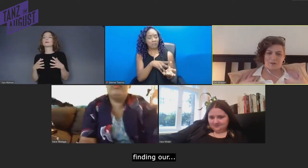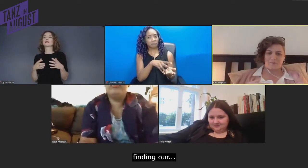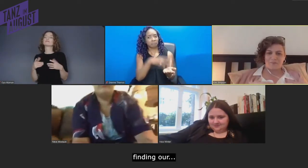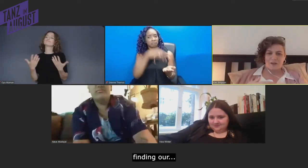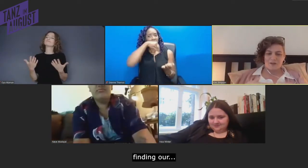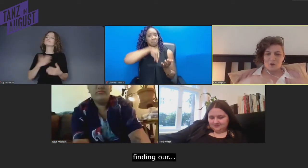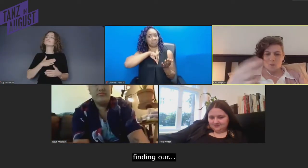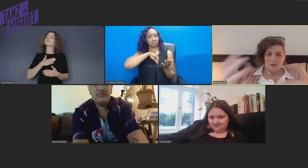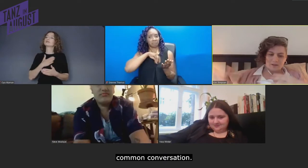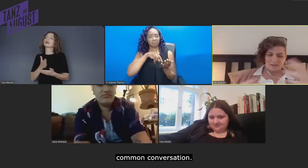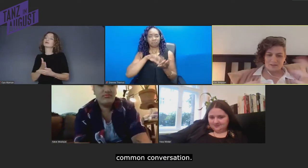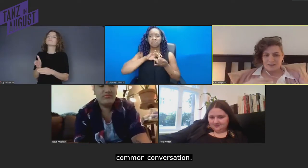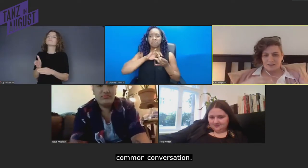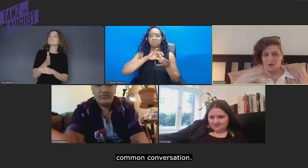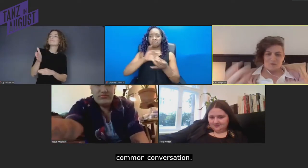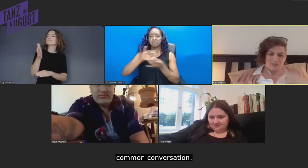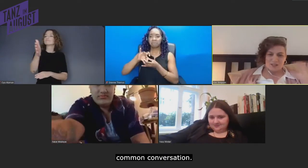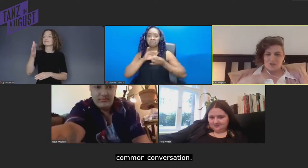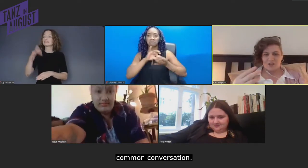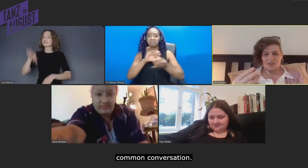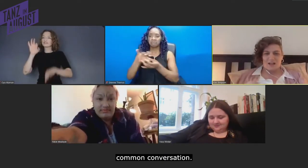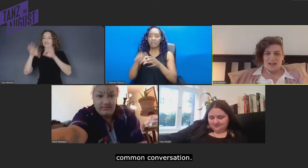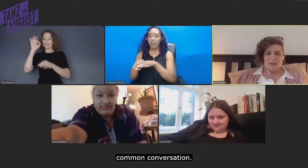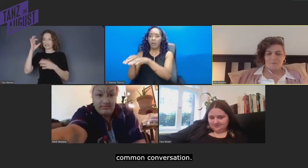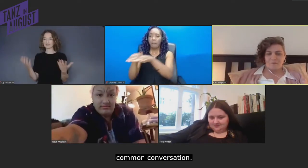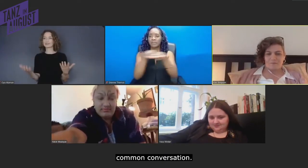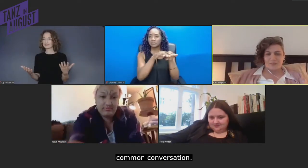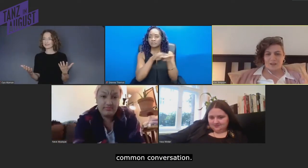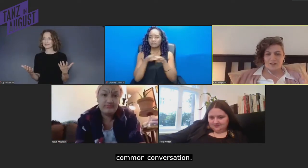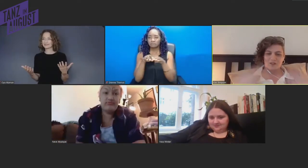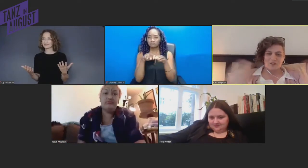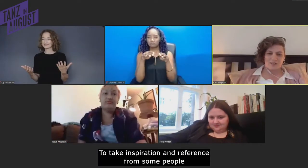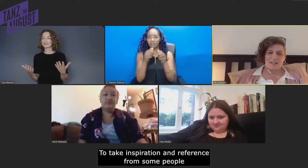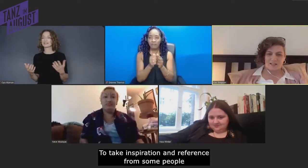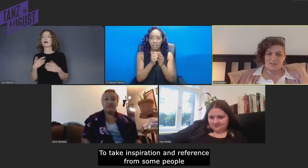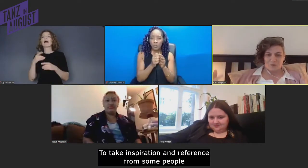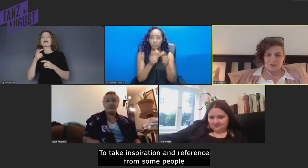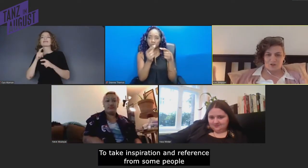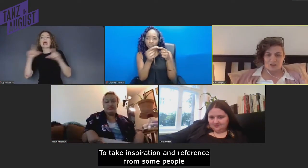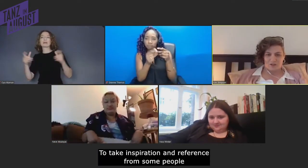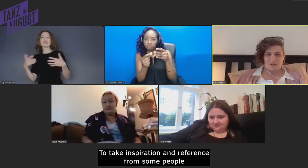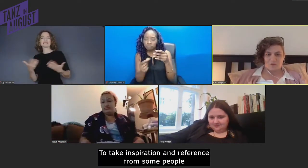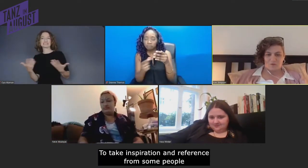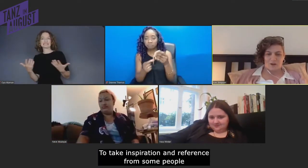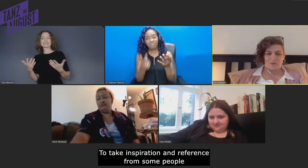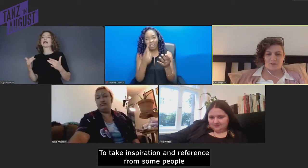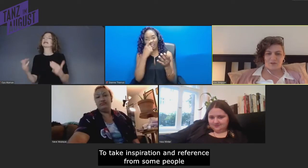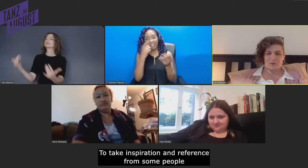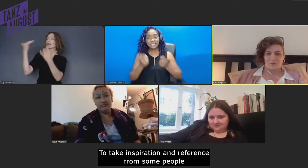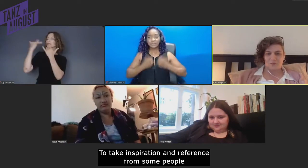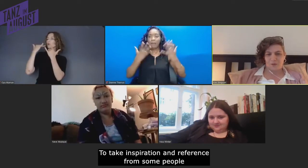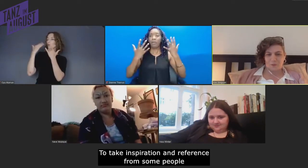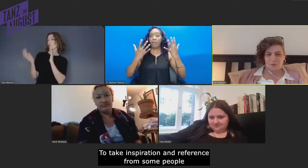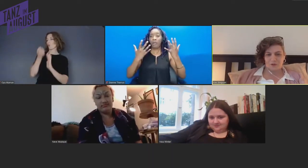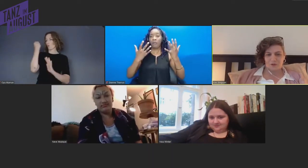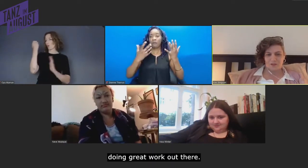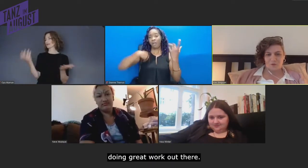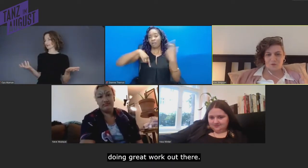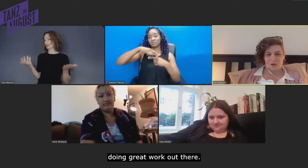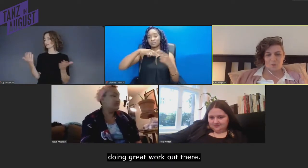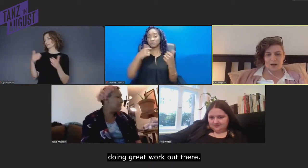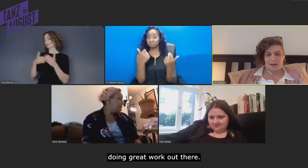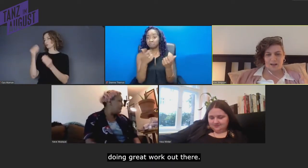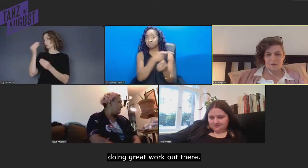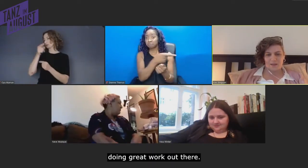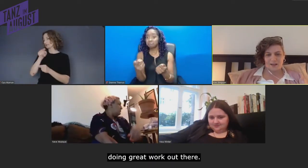our common conversation, and just to take inspiration and reference from some people who are doing some great